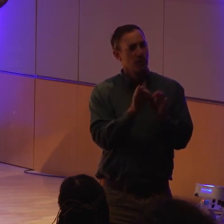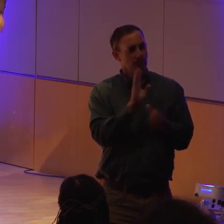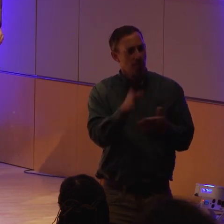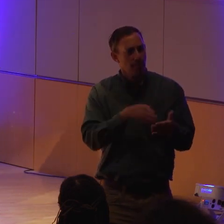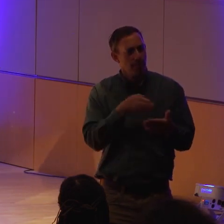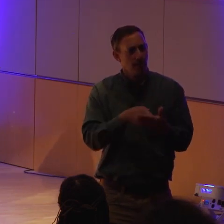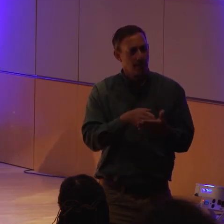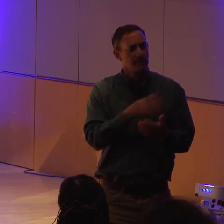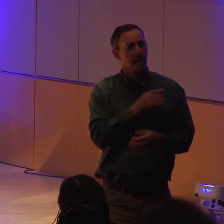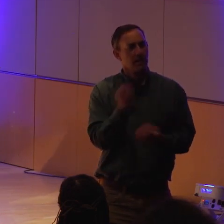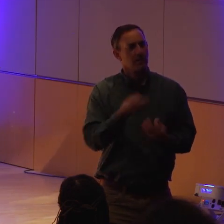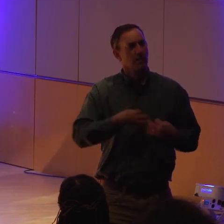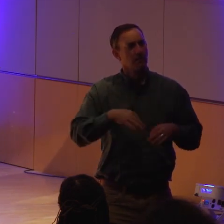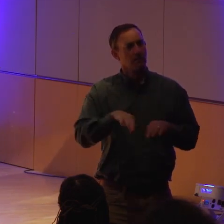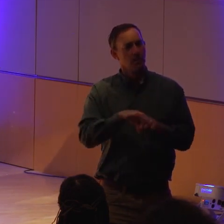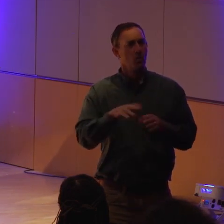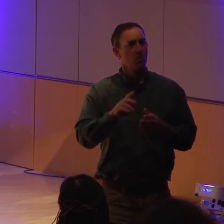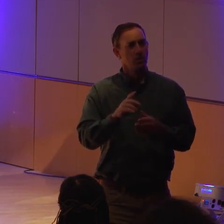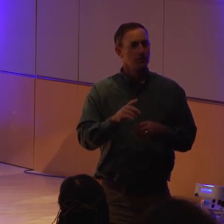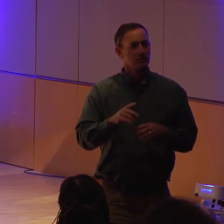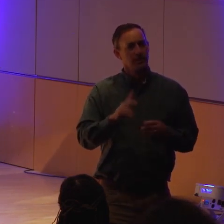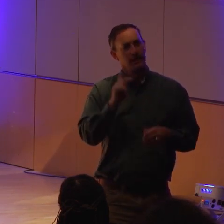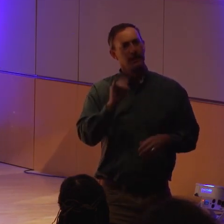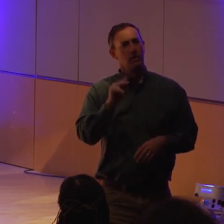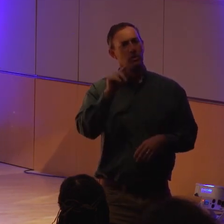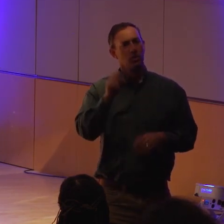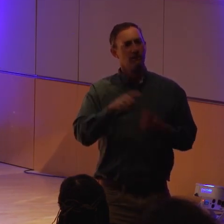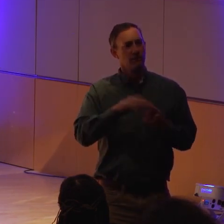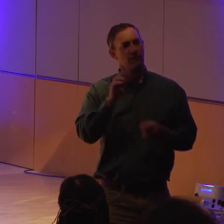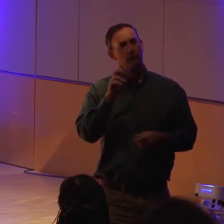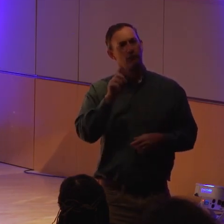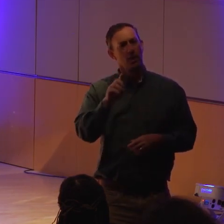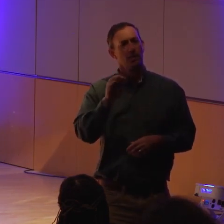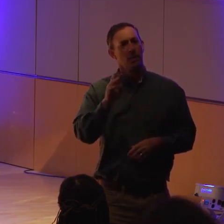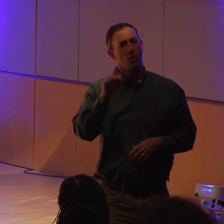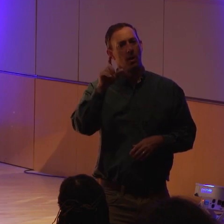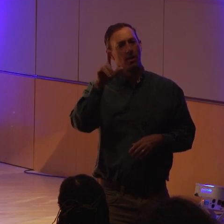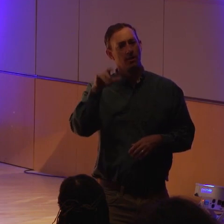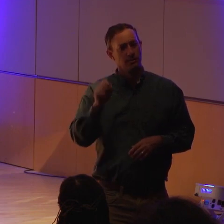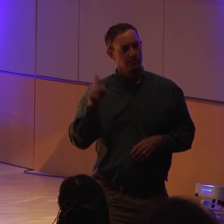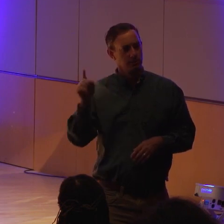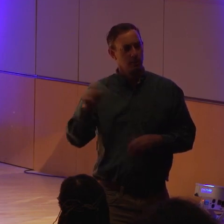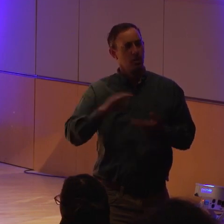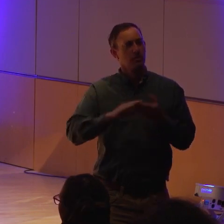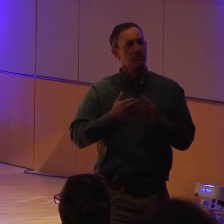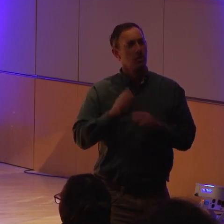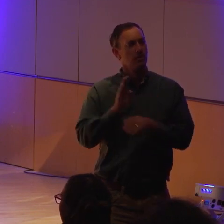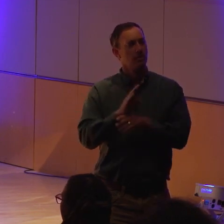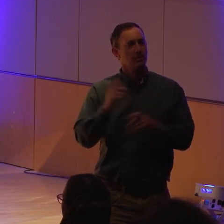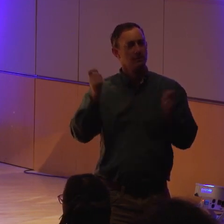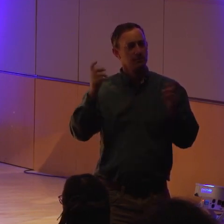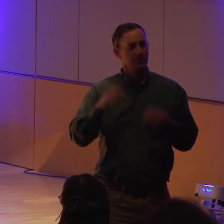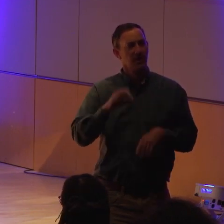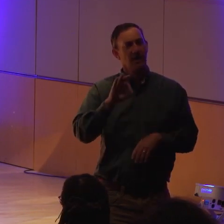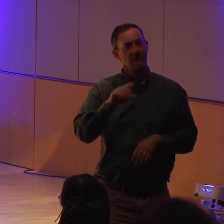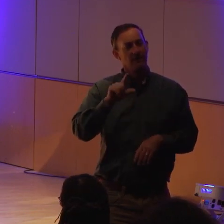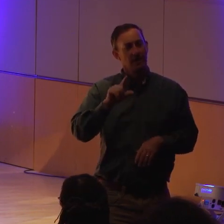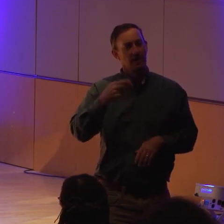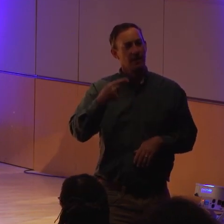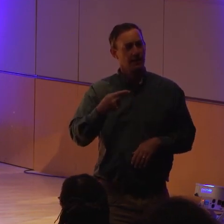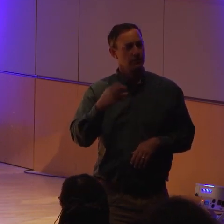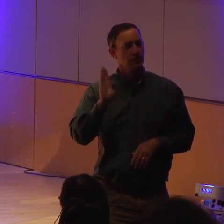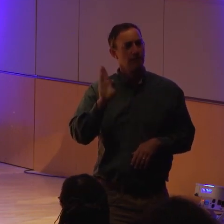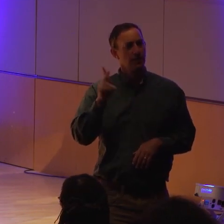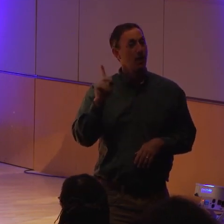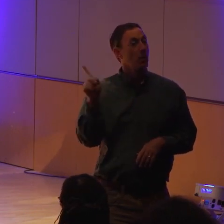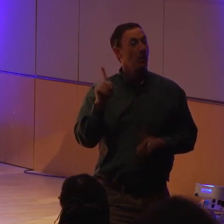dynamic keynote from Fred Bonguelis, the Community Investment Business Development Manager at FLH Bank in